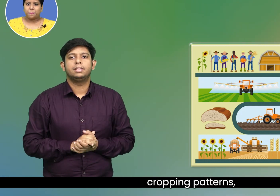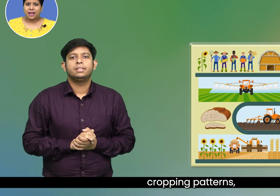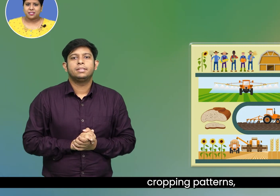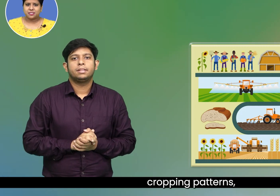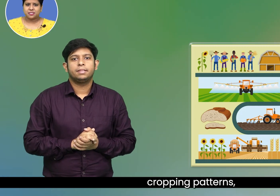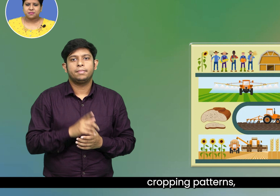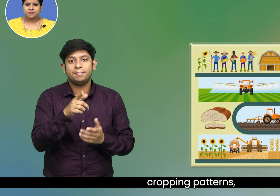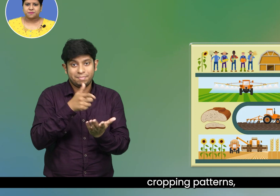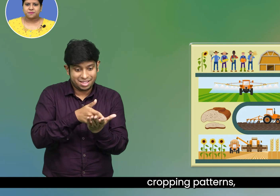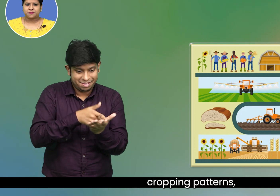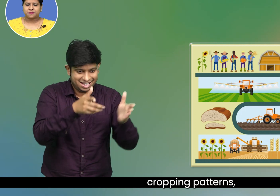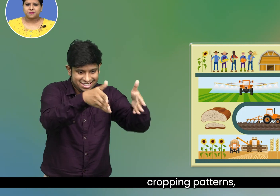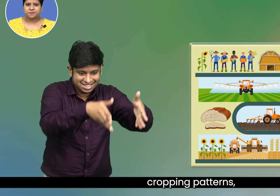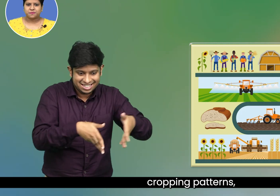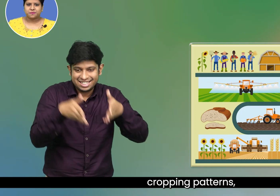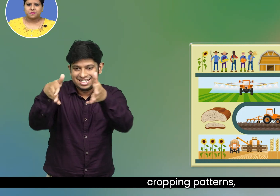cropping patterns,